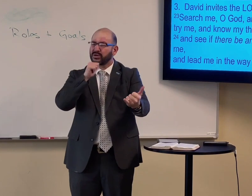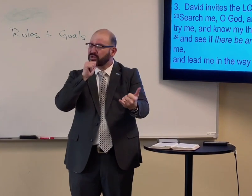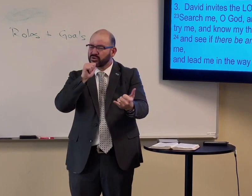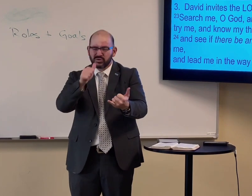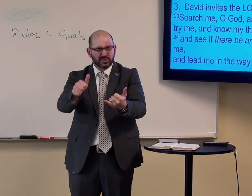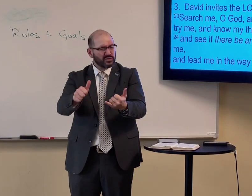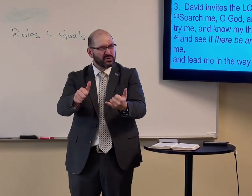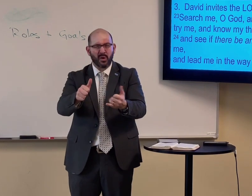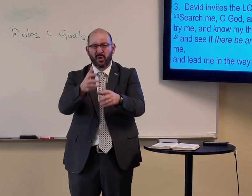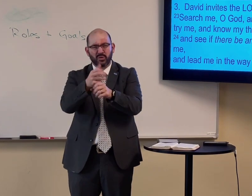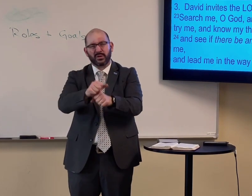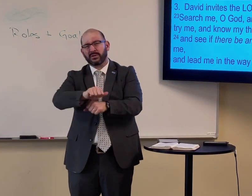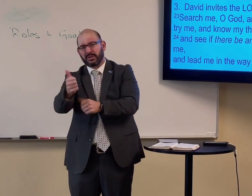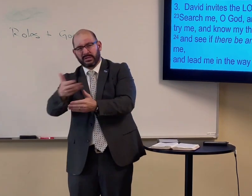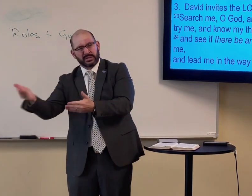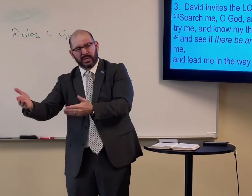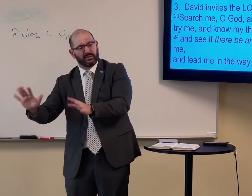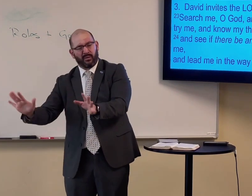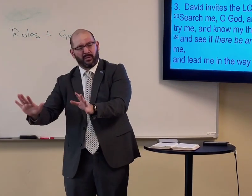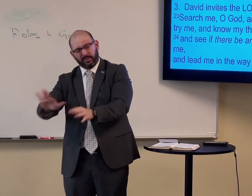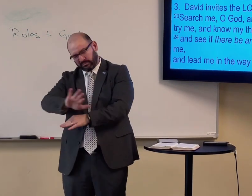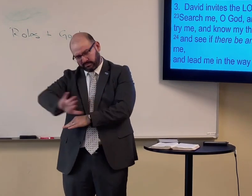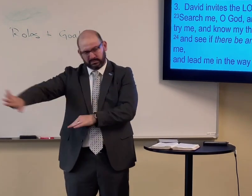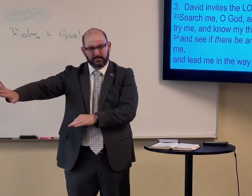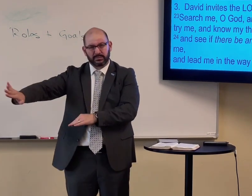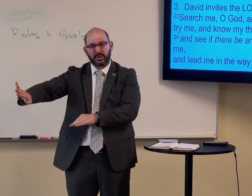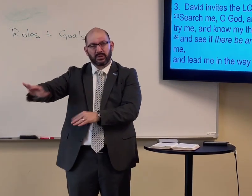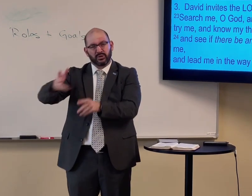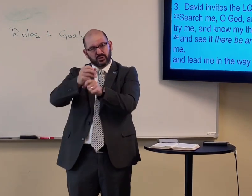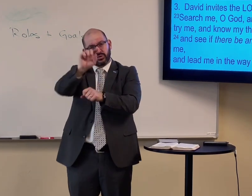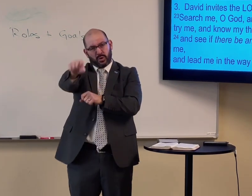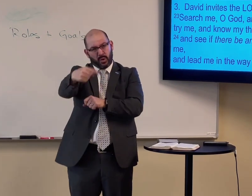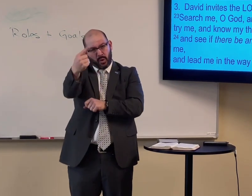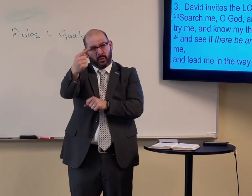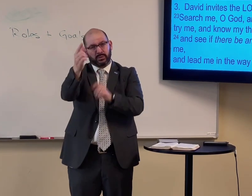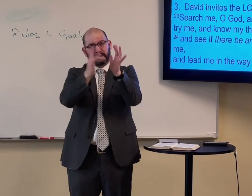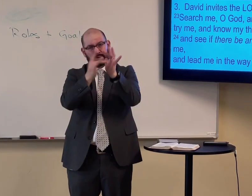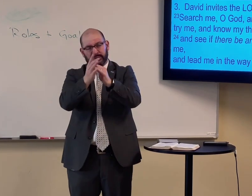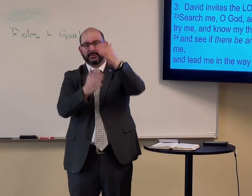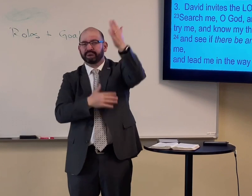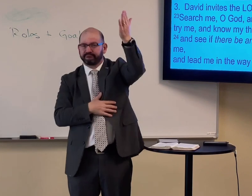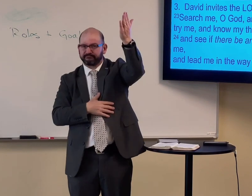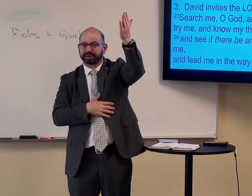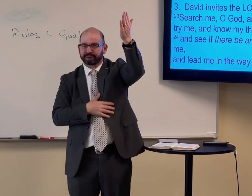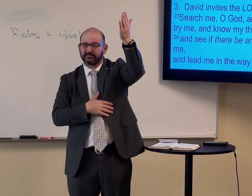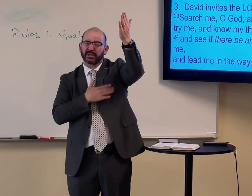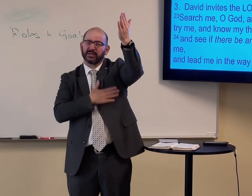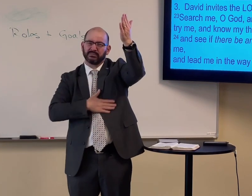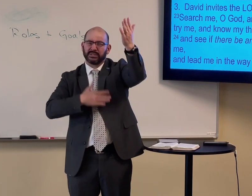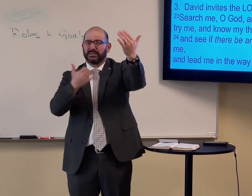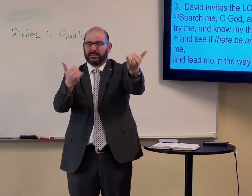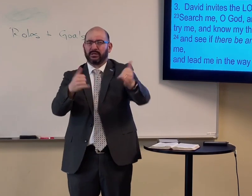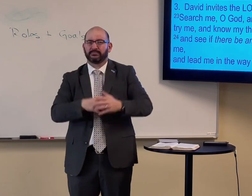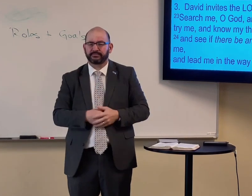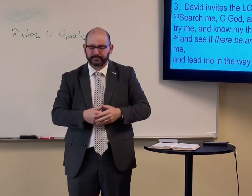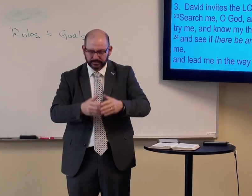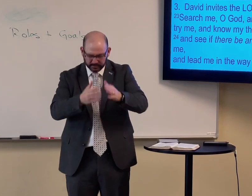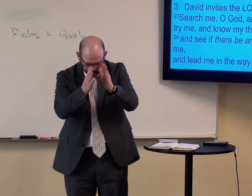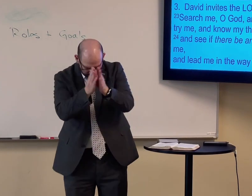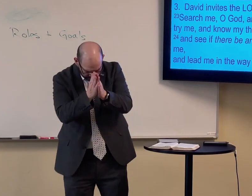him alone, 100%. Don't think about anything else right now. Think about only you and your relationship